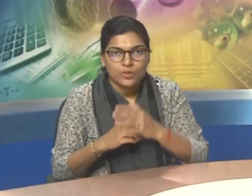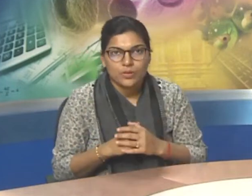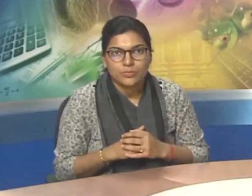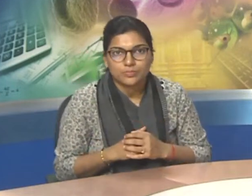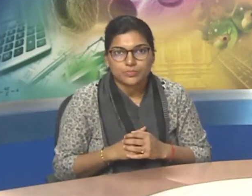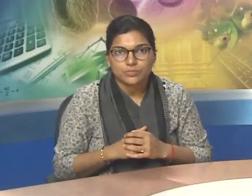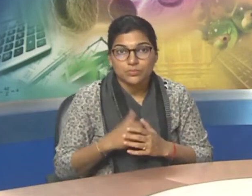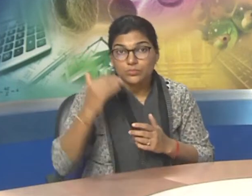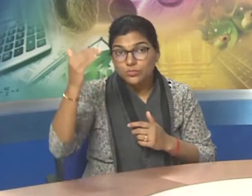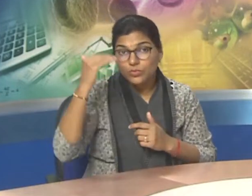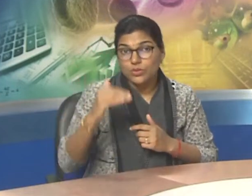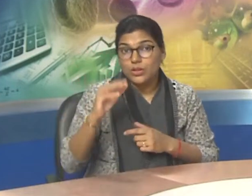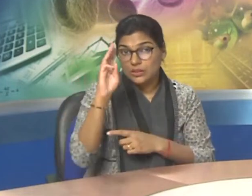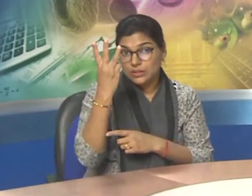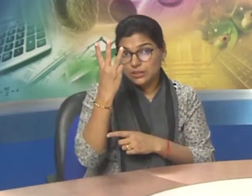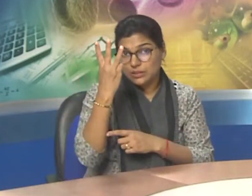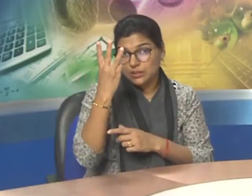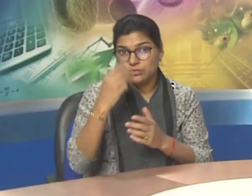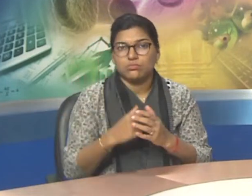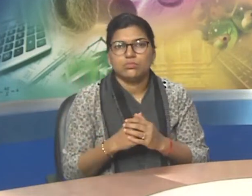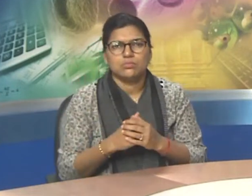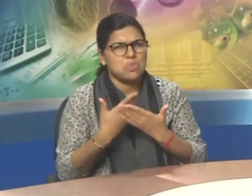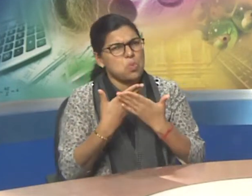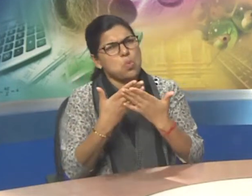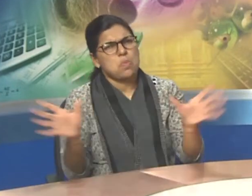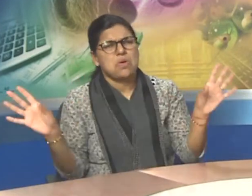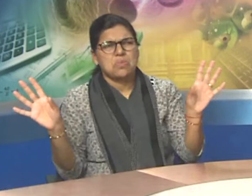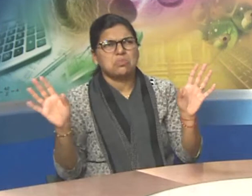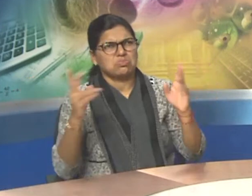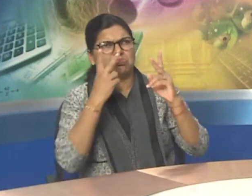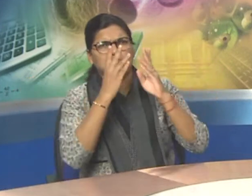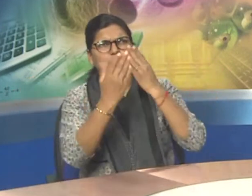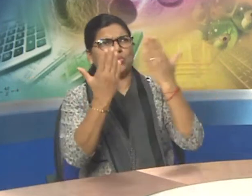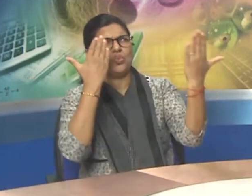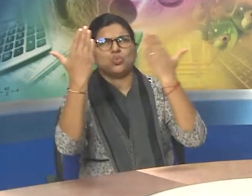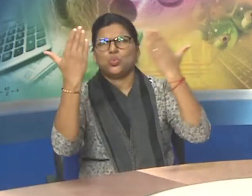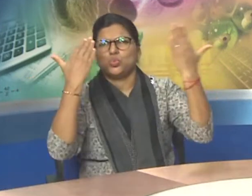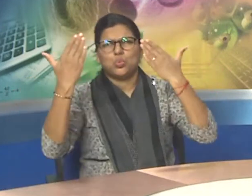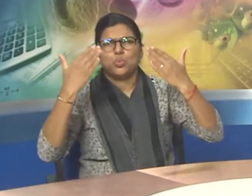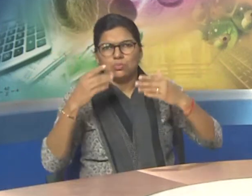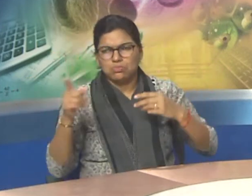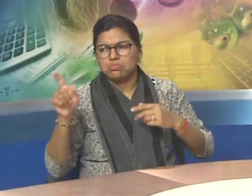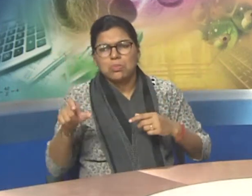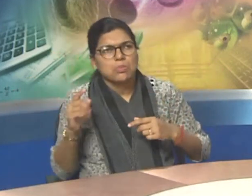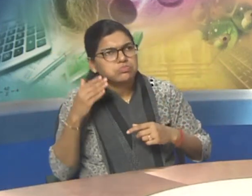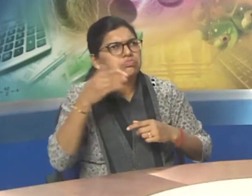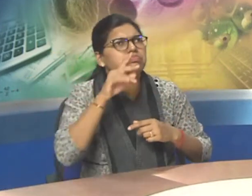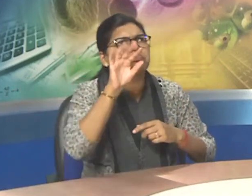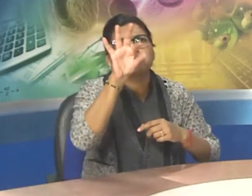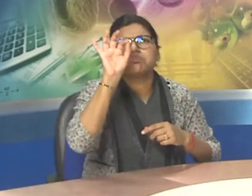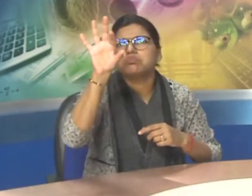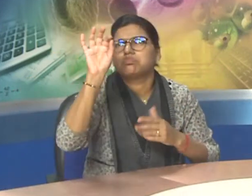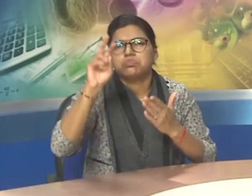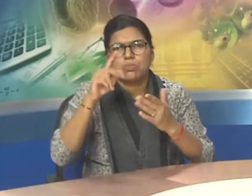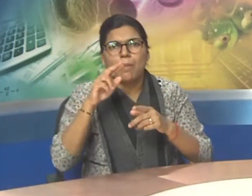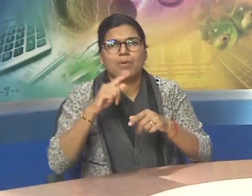subject. So that is kept under the catalog entry. The third important point is open access.